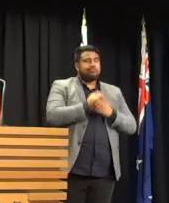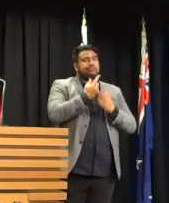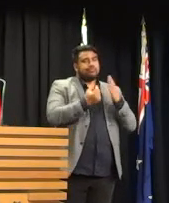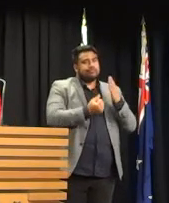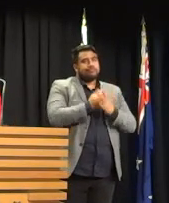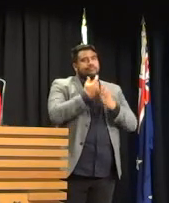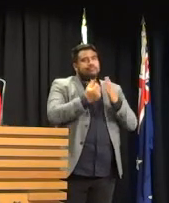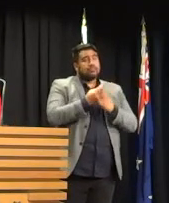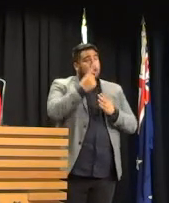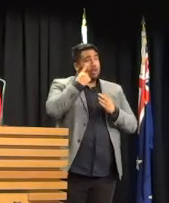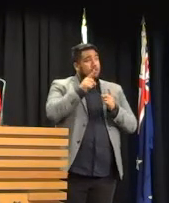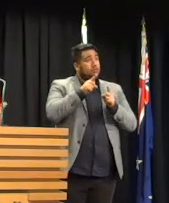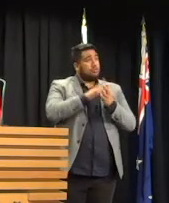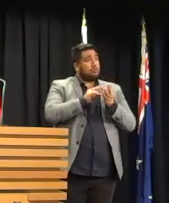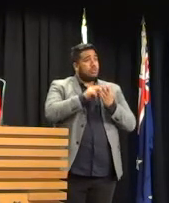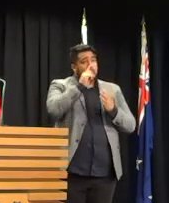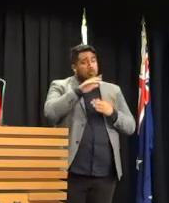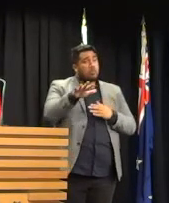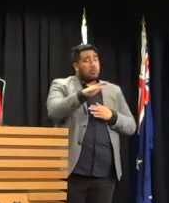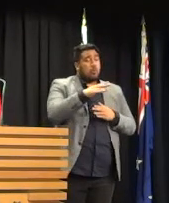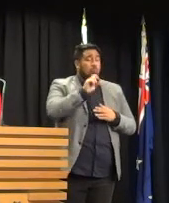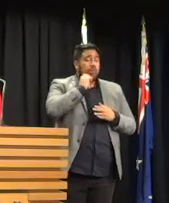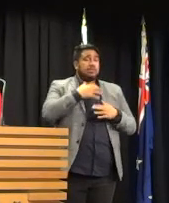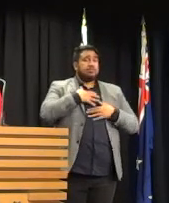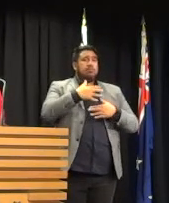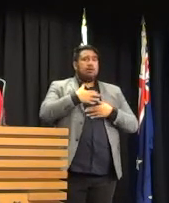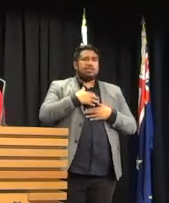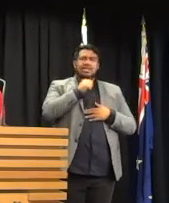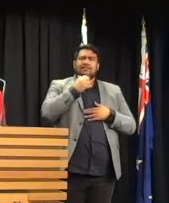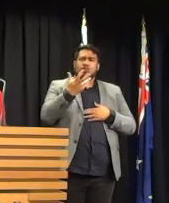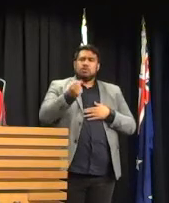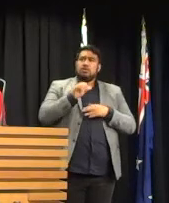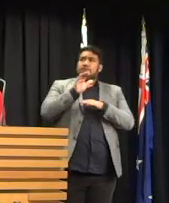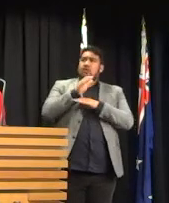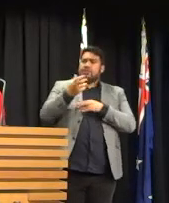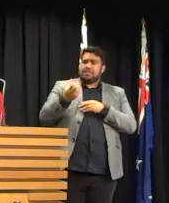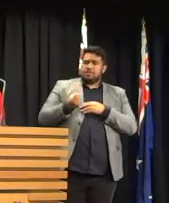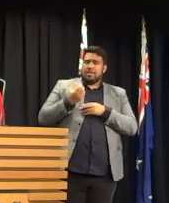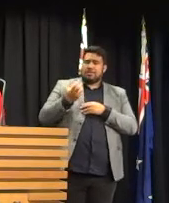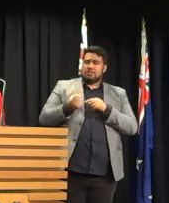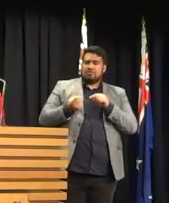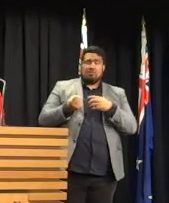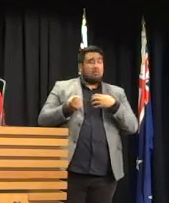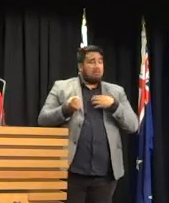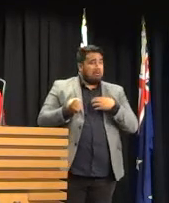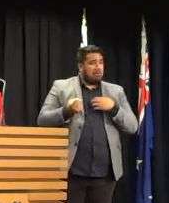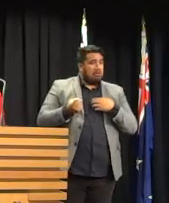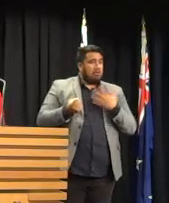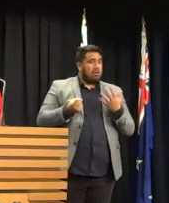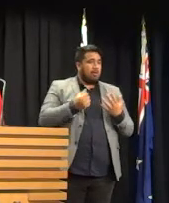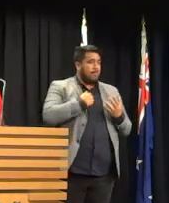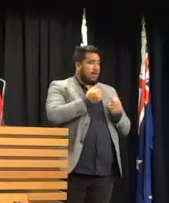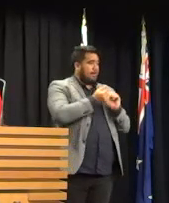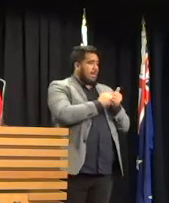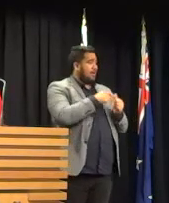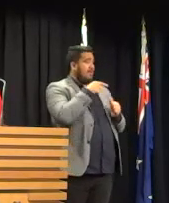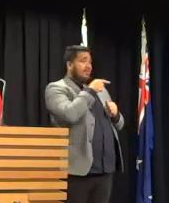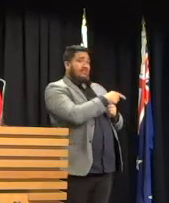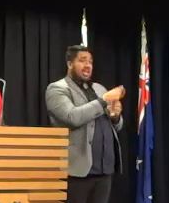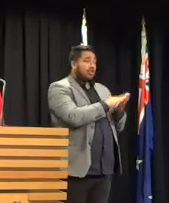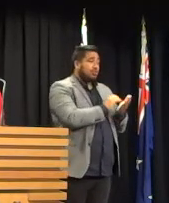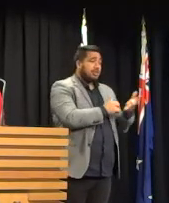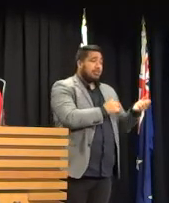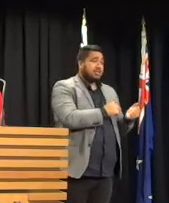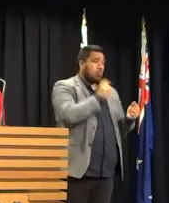surprise New Zealanders, I think, to know that people in receipt of an overseas pension may have their spouses having their New Zealand